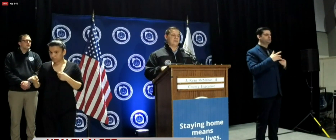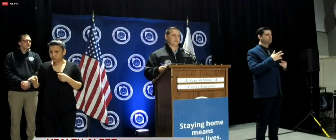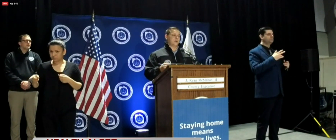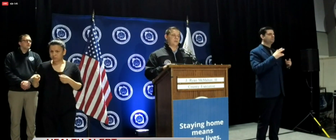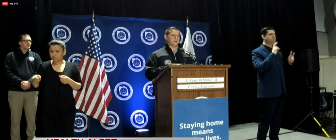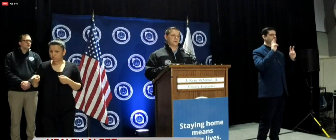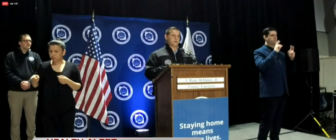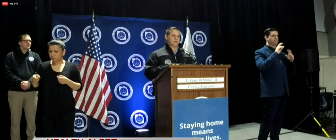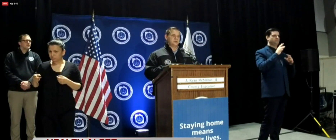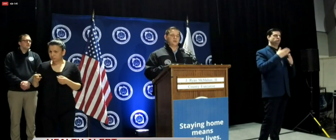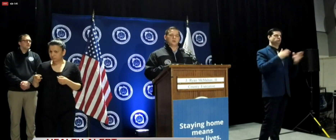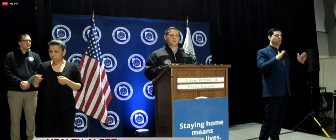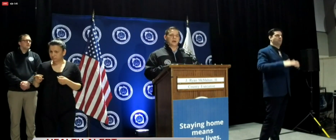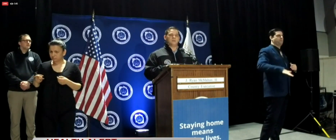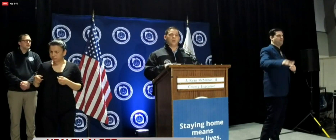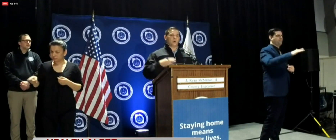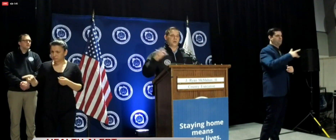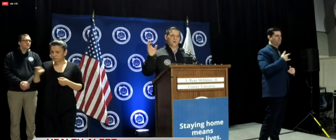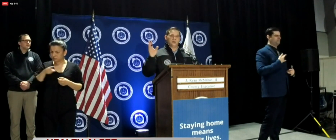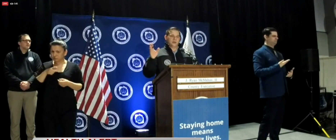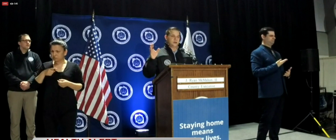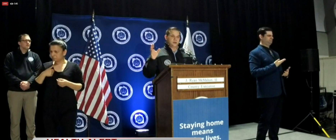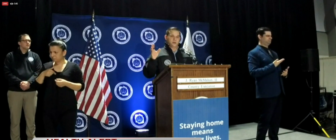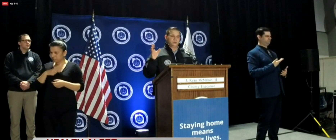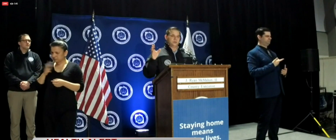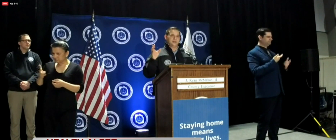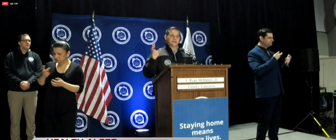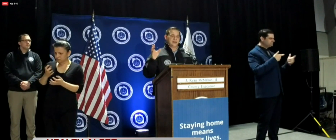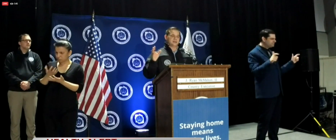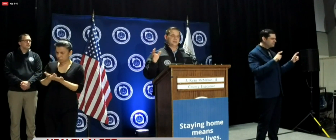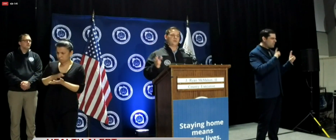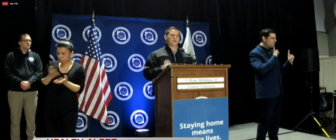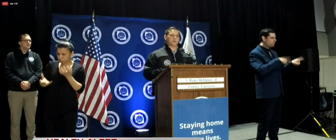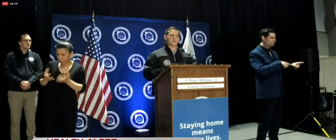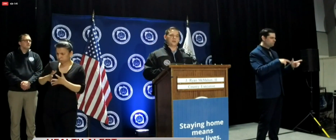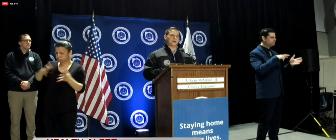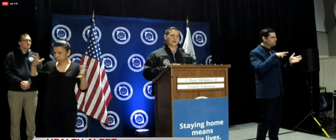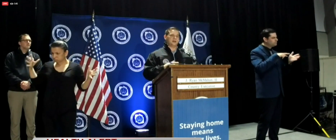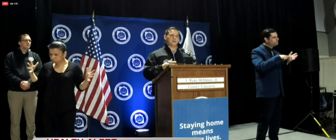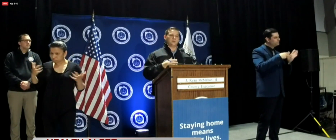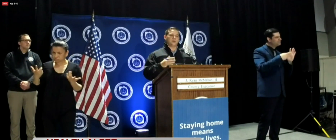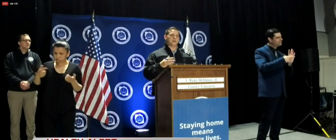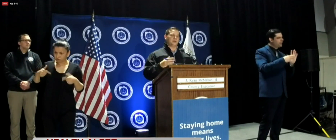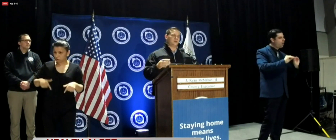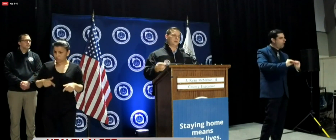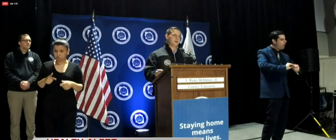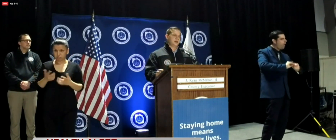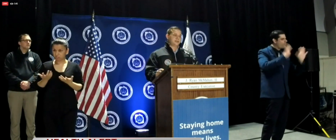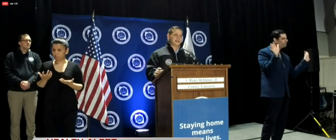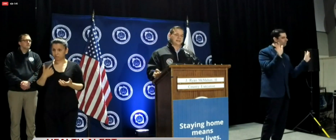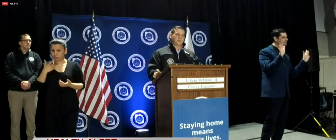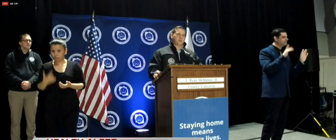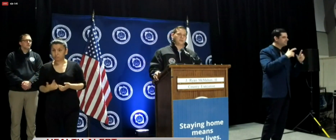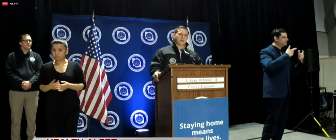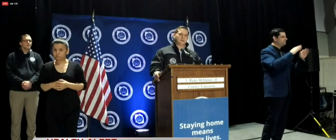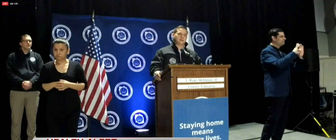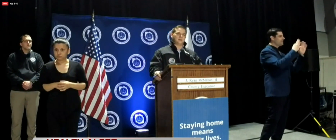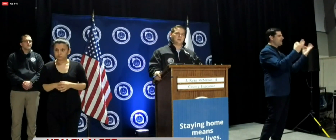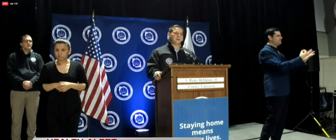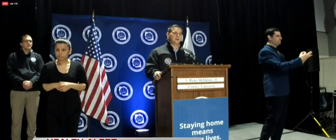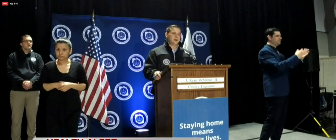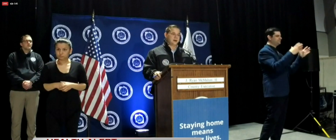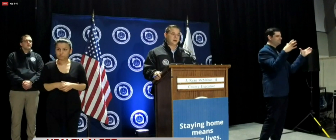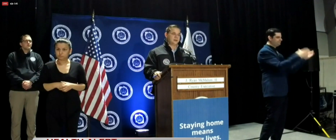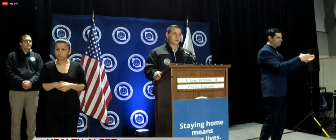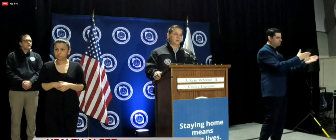think half the public is doing more than what they need to do. They're fantastic. 40% are kind of doing what they need to do, and it's that 10%